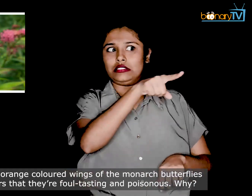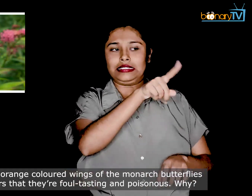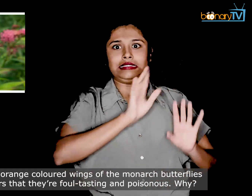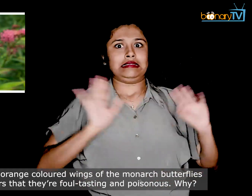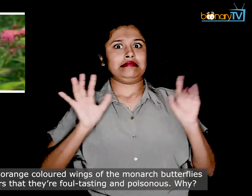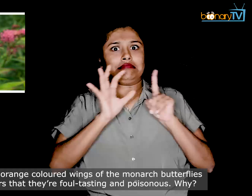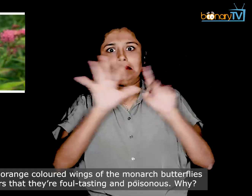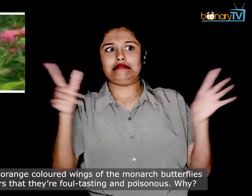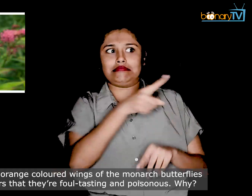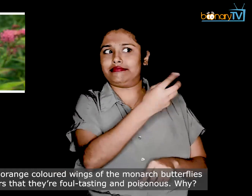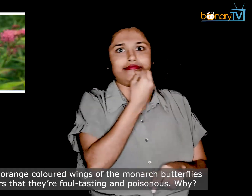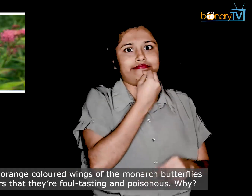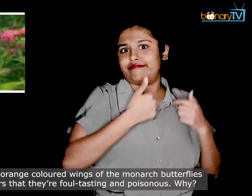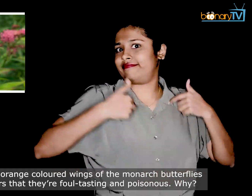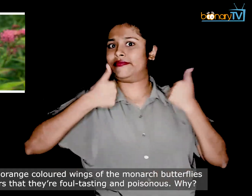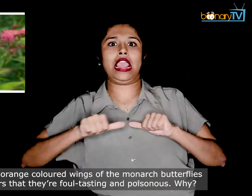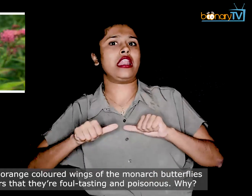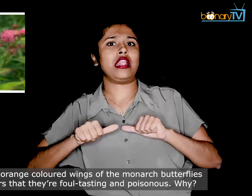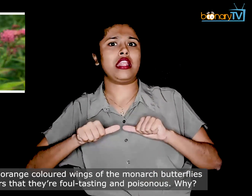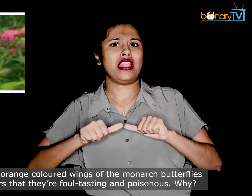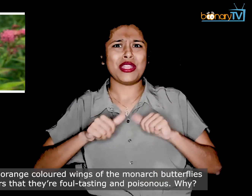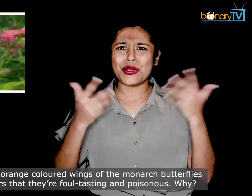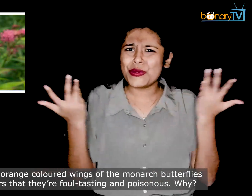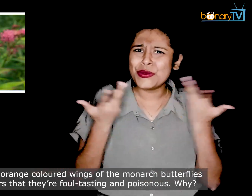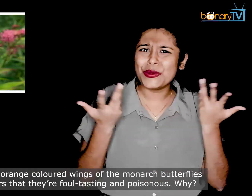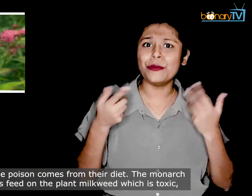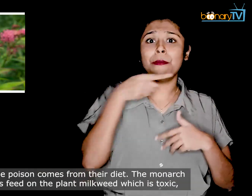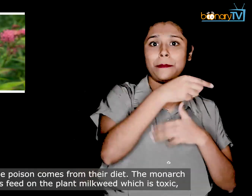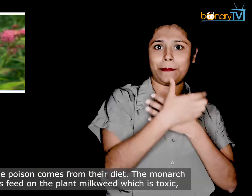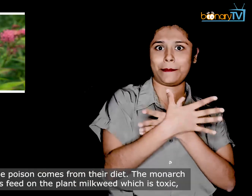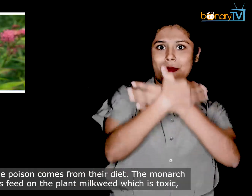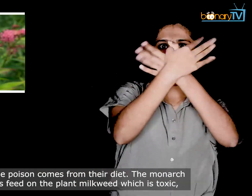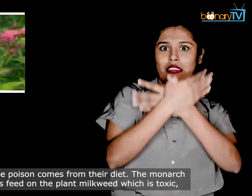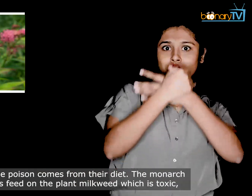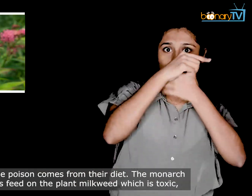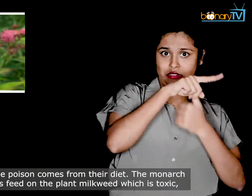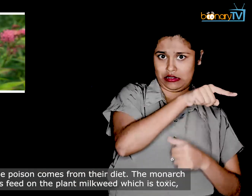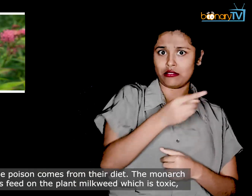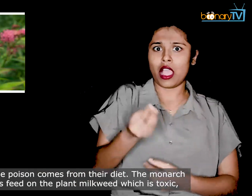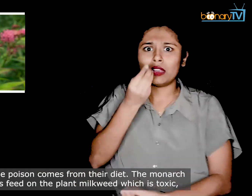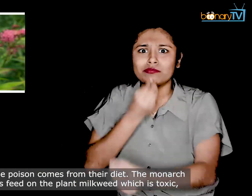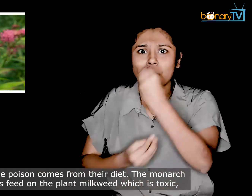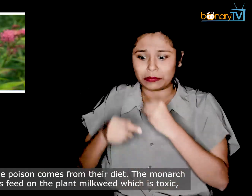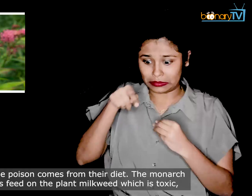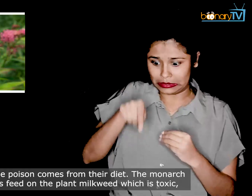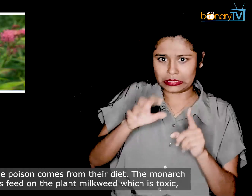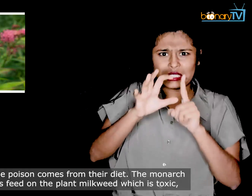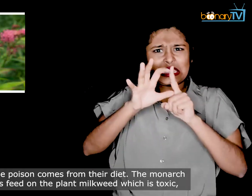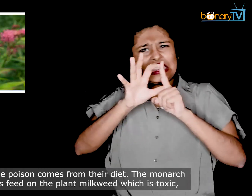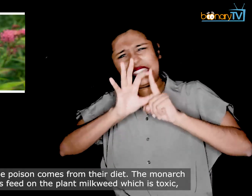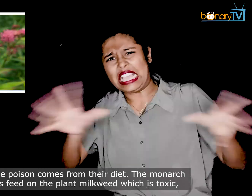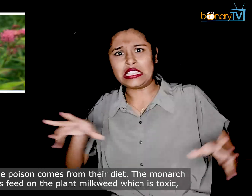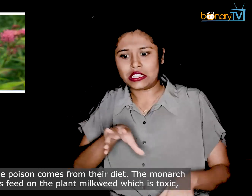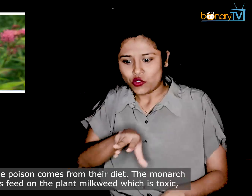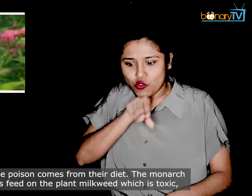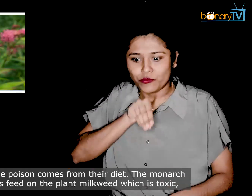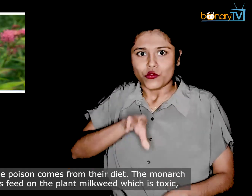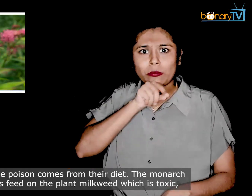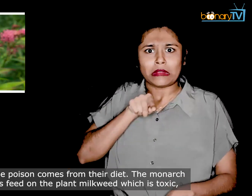foul-tasting and poisonous. Why? Because the poison comes from their diet. In the monarch butterflies feed